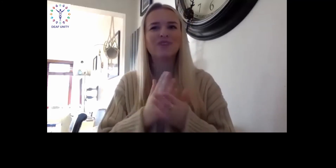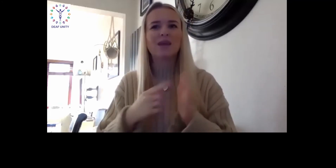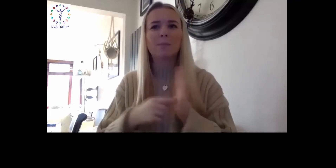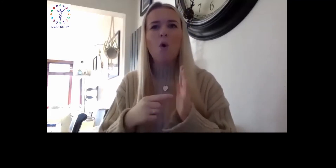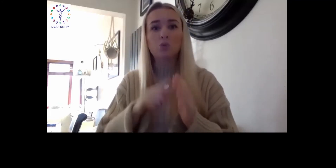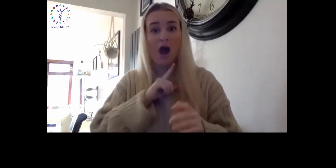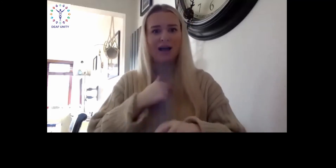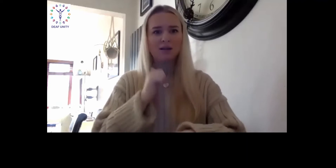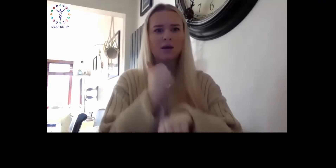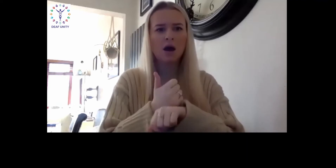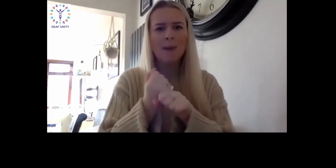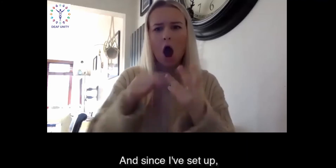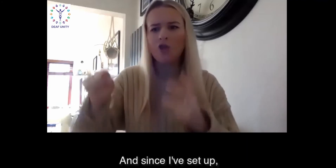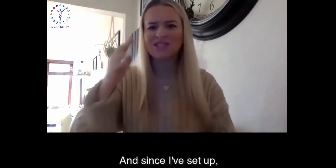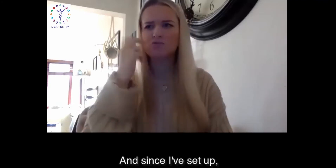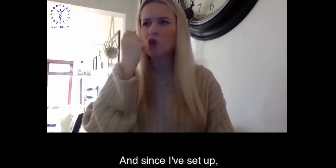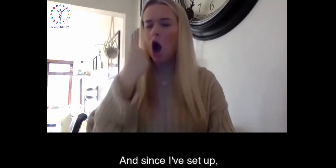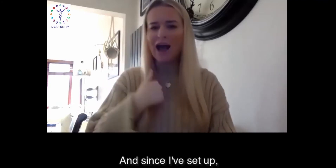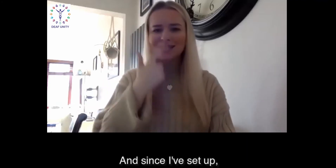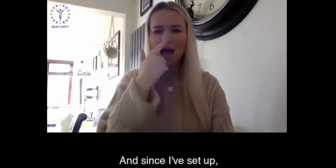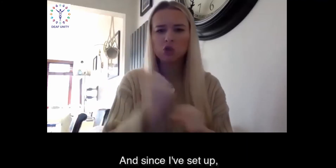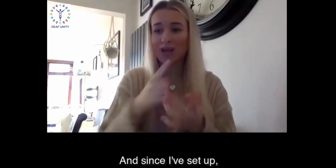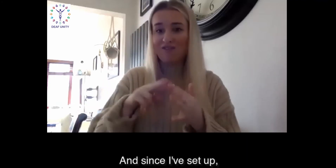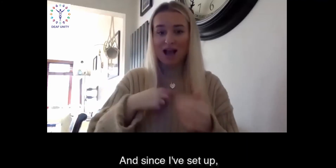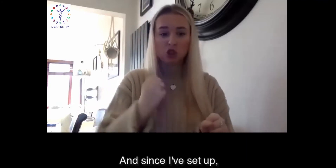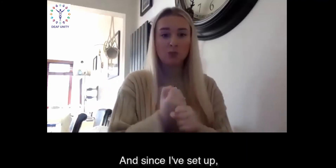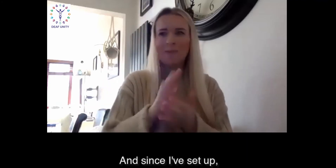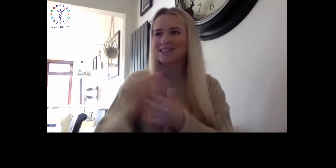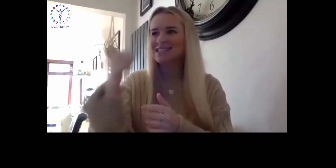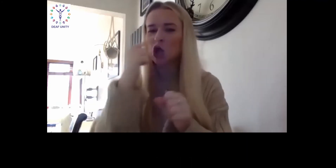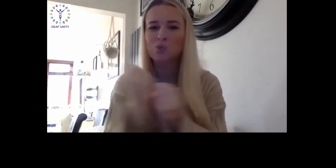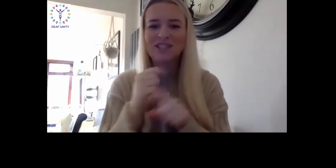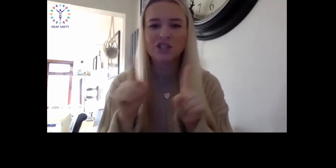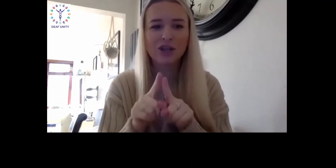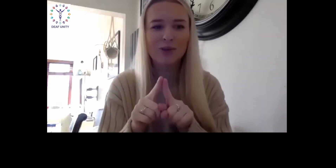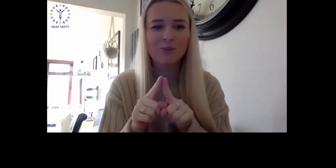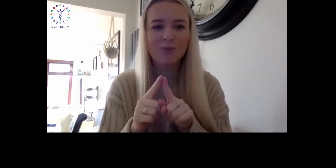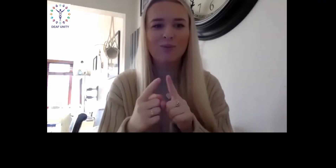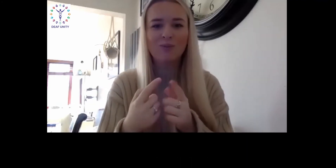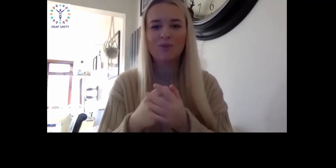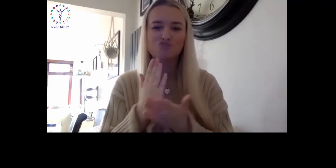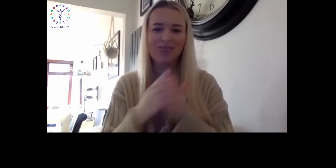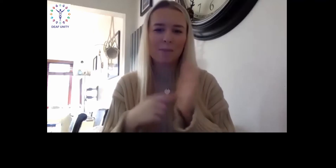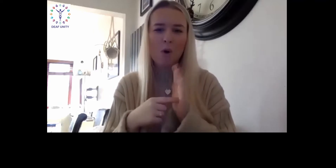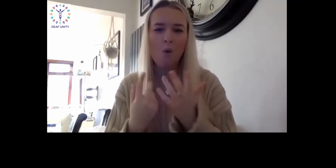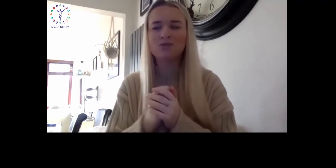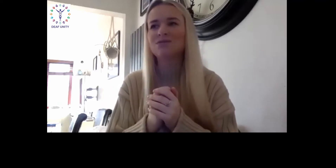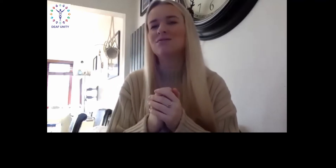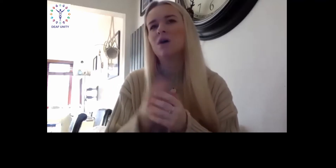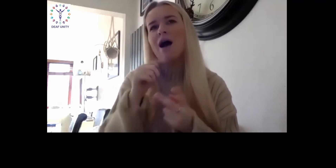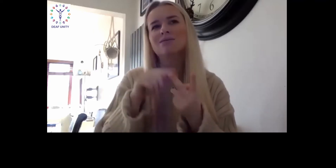really important. And since I've set up, people have realised that if I can do it, they can do it too, and that's really